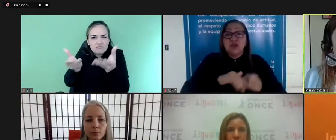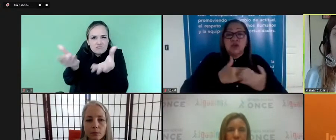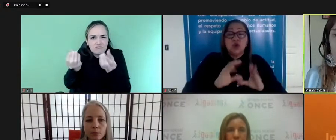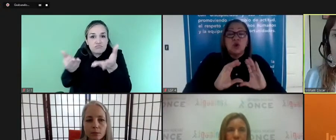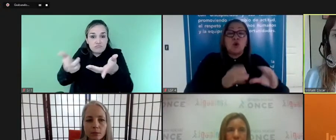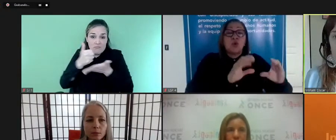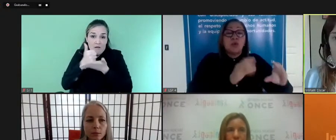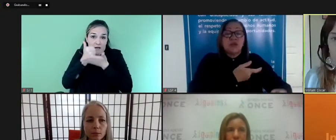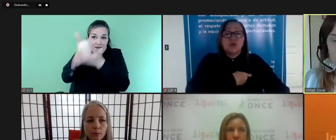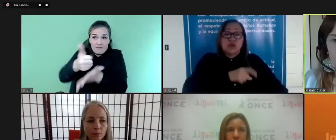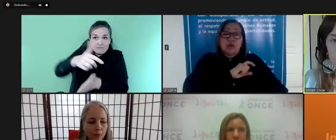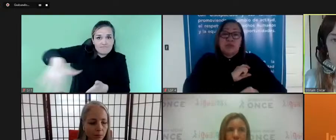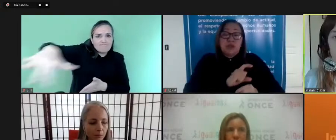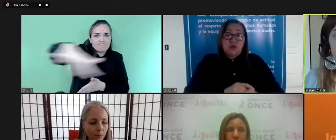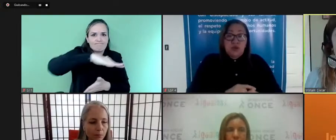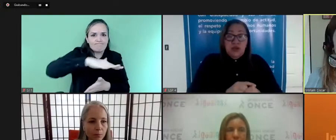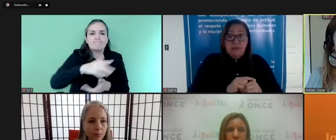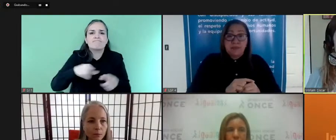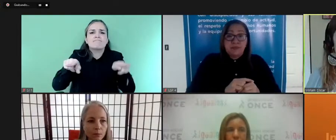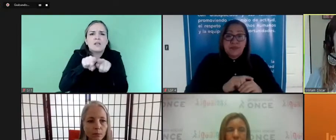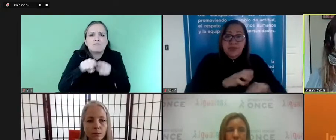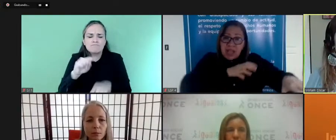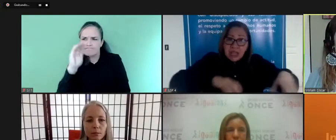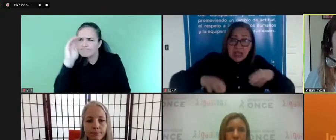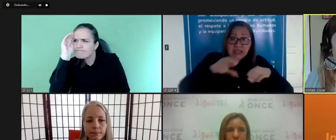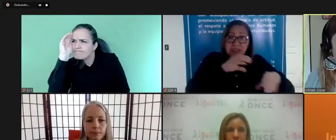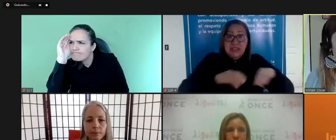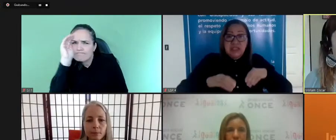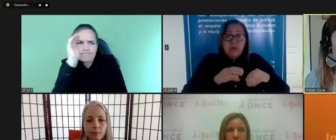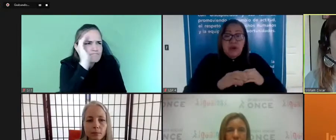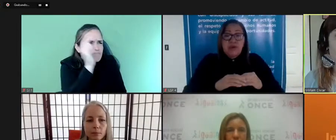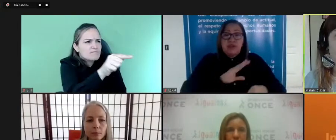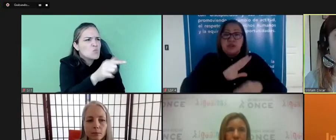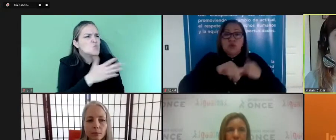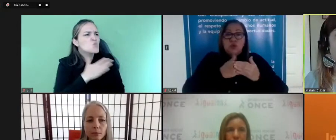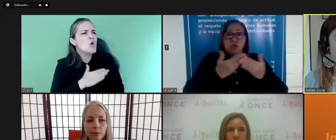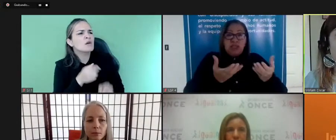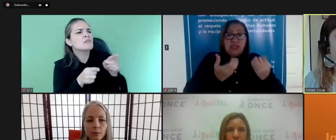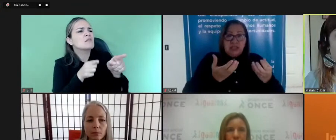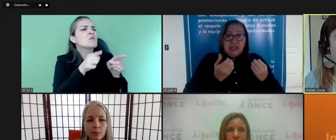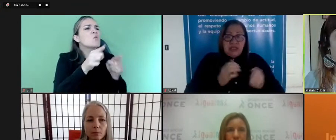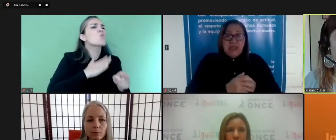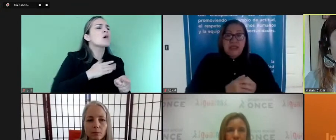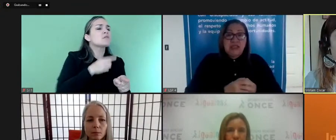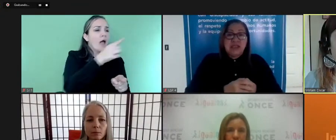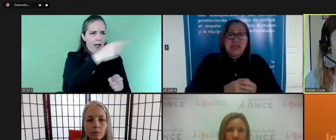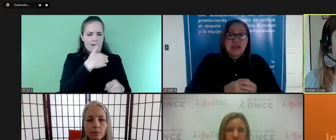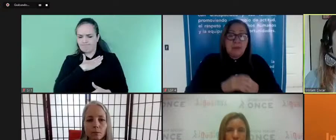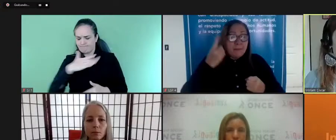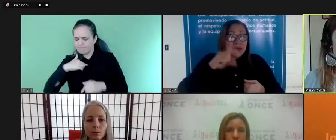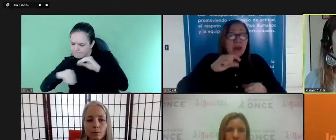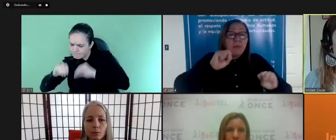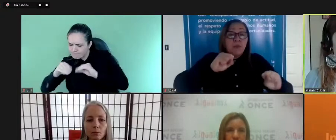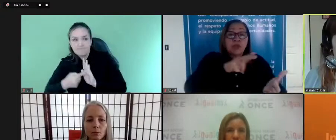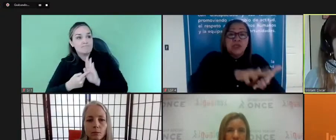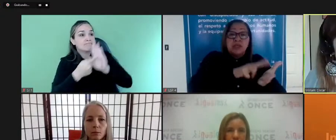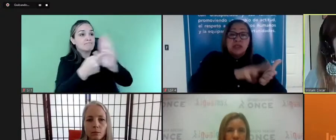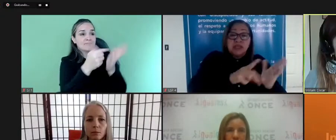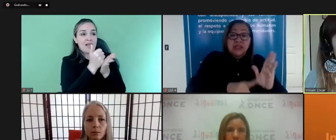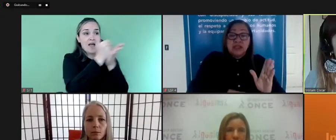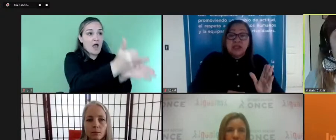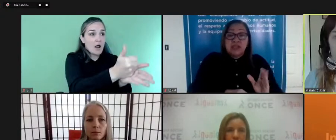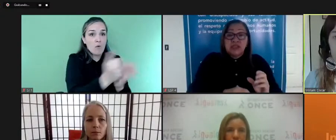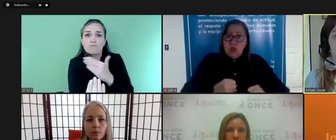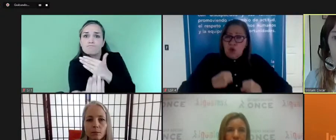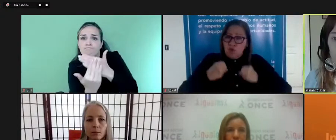working on what active listening is listening to what our partners countries